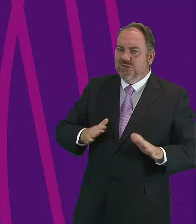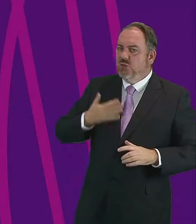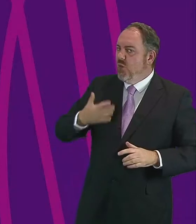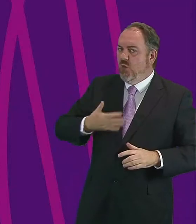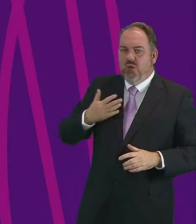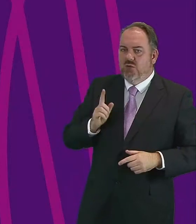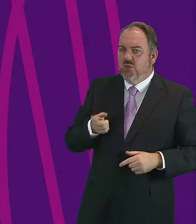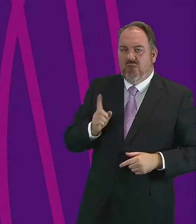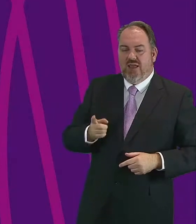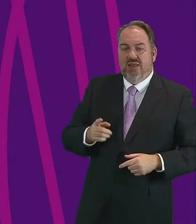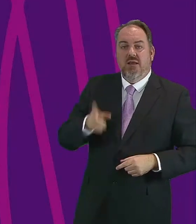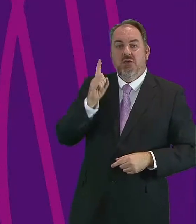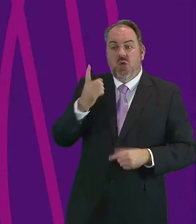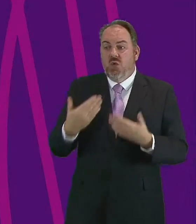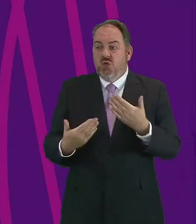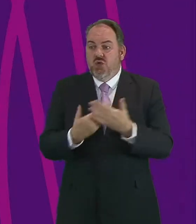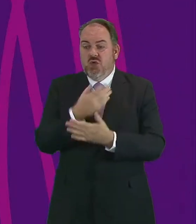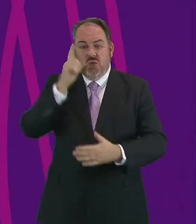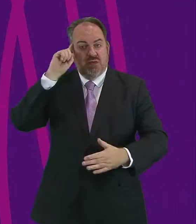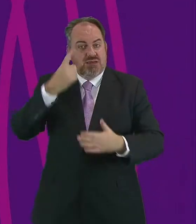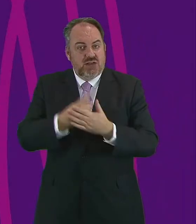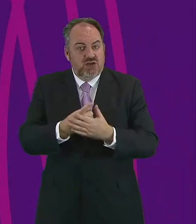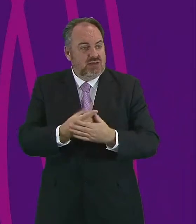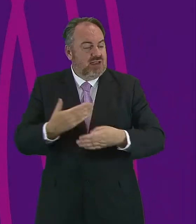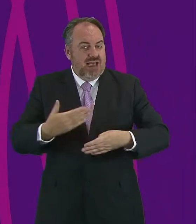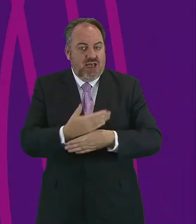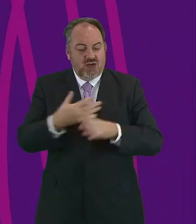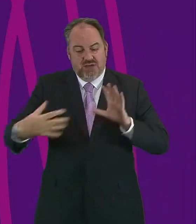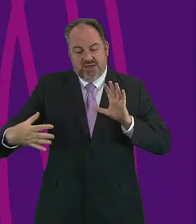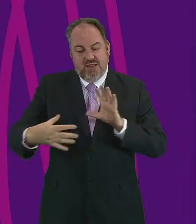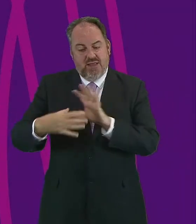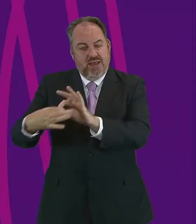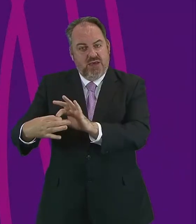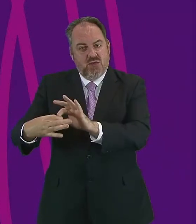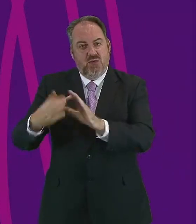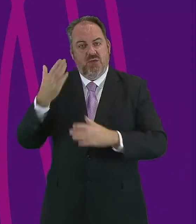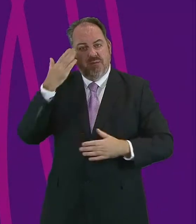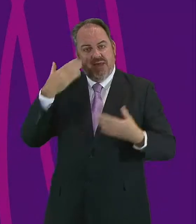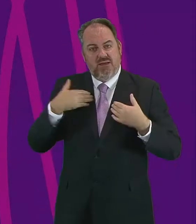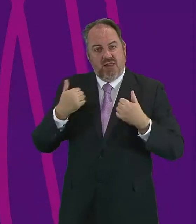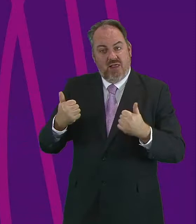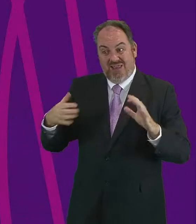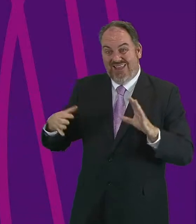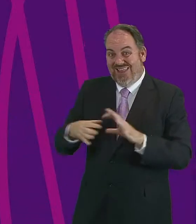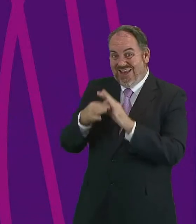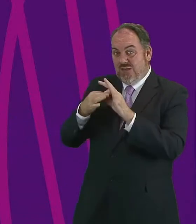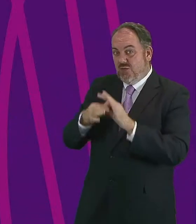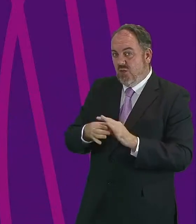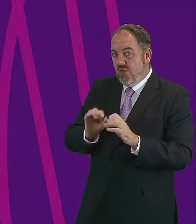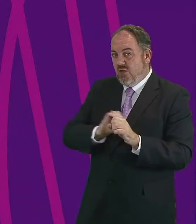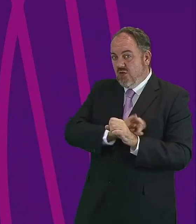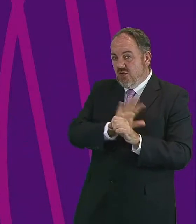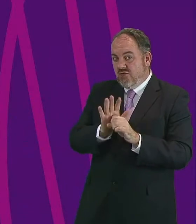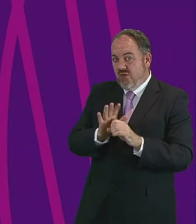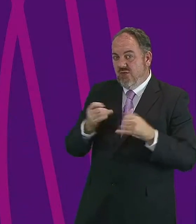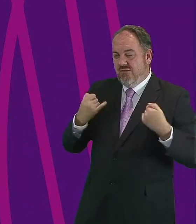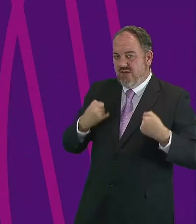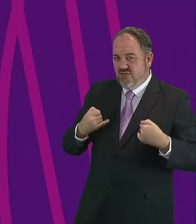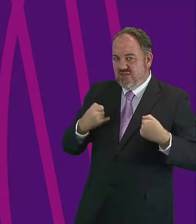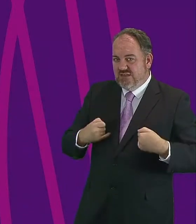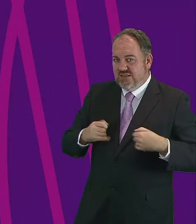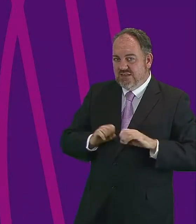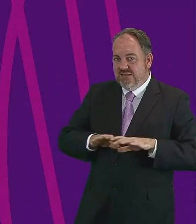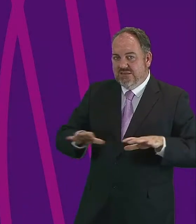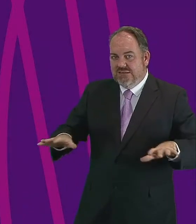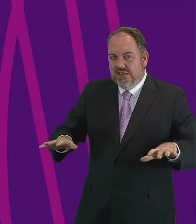to take new actions within the area of mental health to do with the pandemic, I suspect we might need new